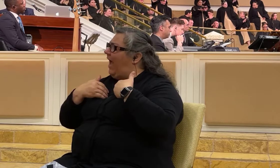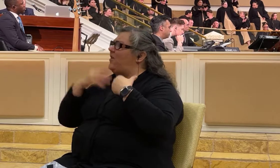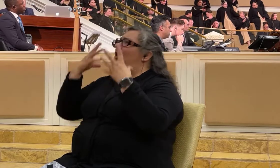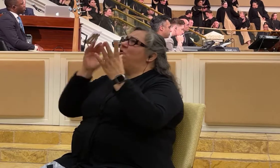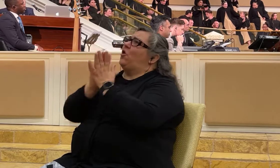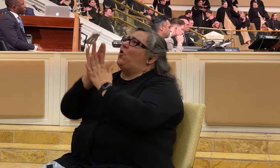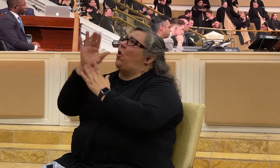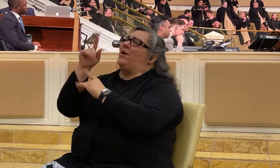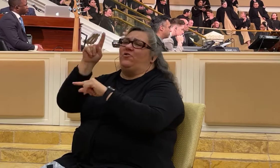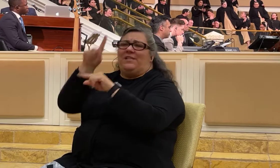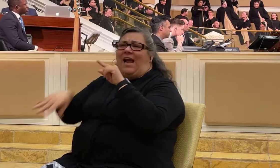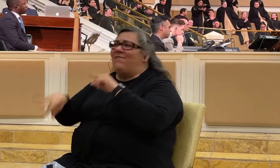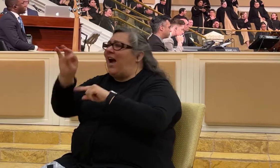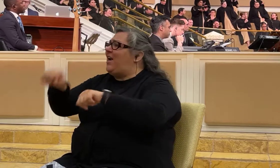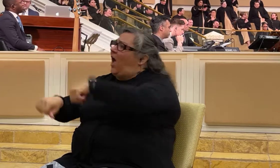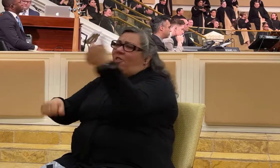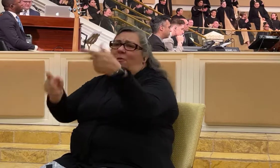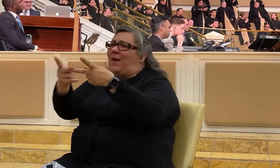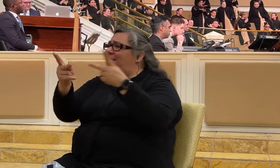any place else.